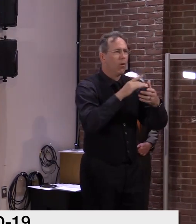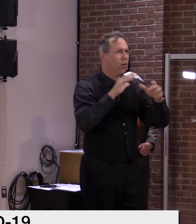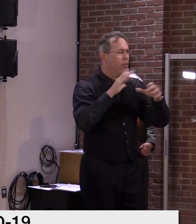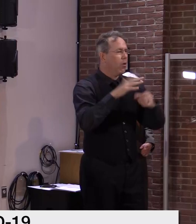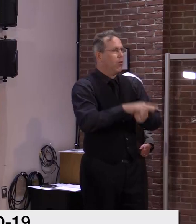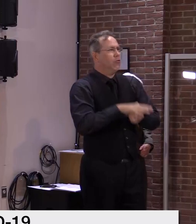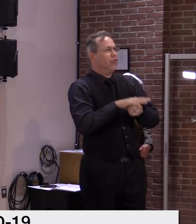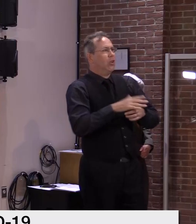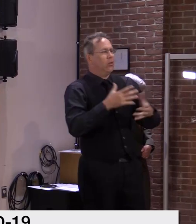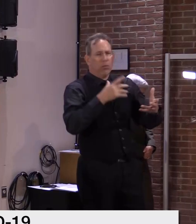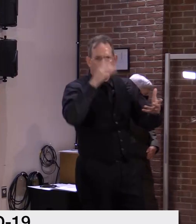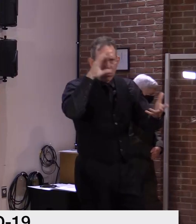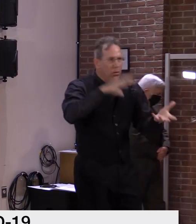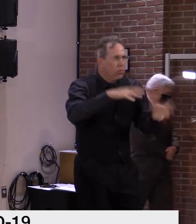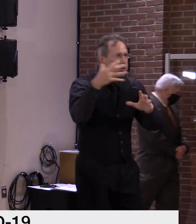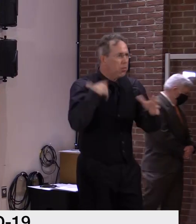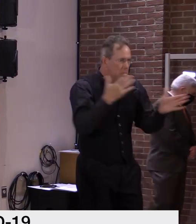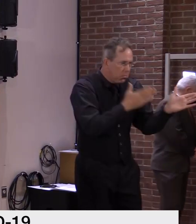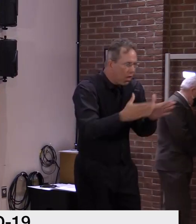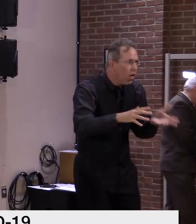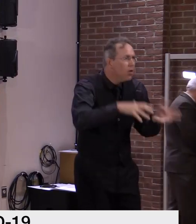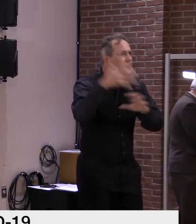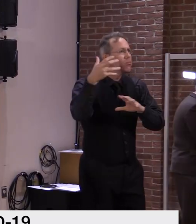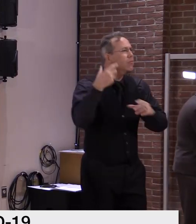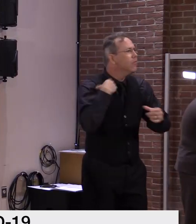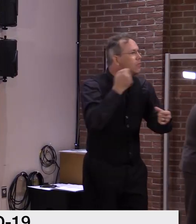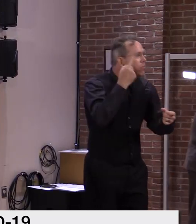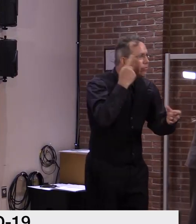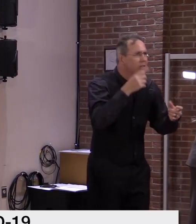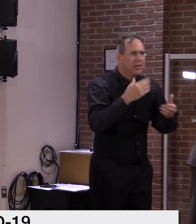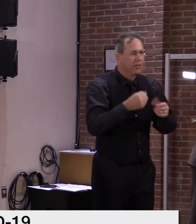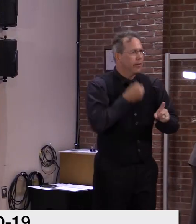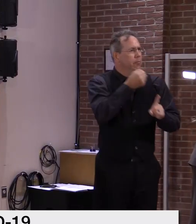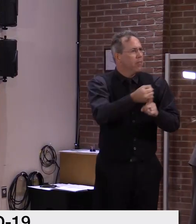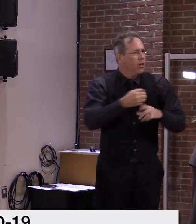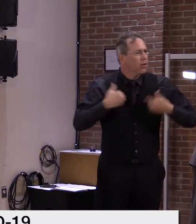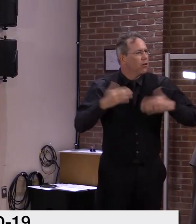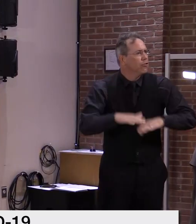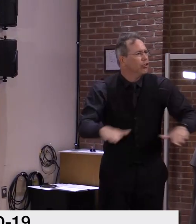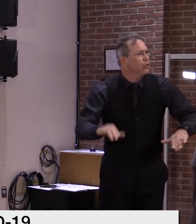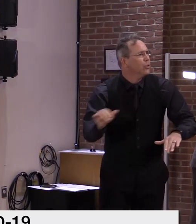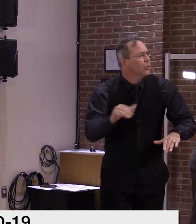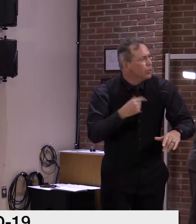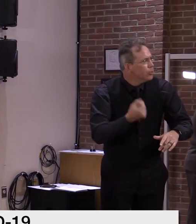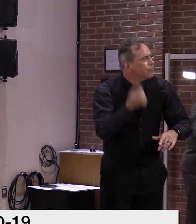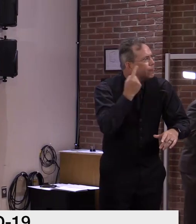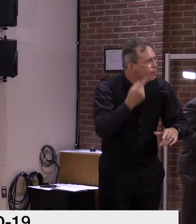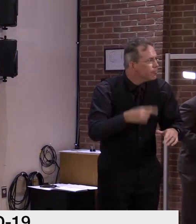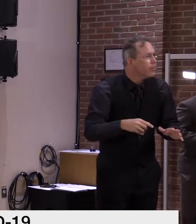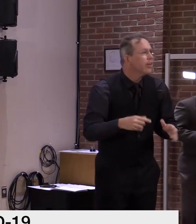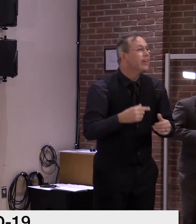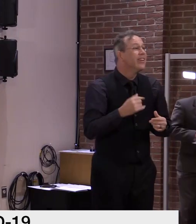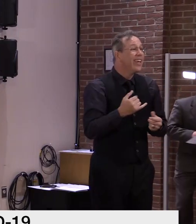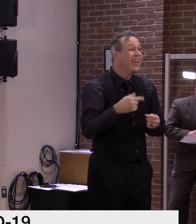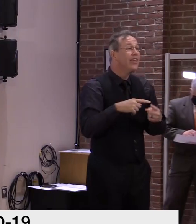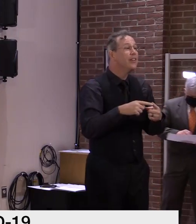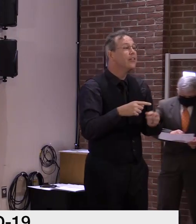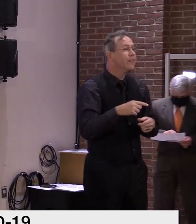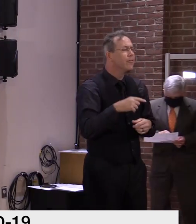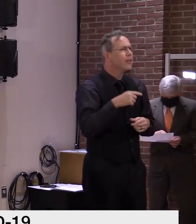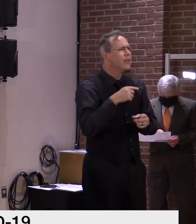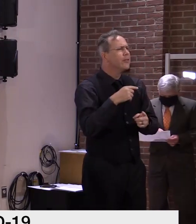normal life on the health and well-being of Vermont's youth. In fact, Governor Scott, Deputy Secretary Boucher from the Agency of